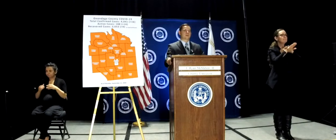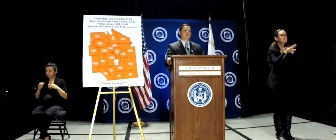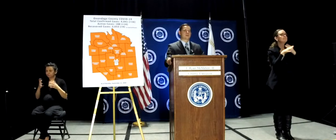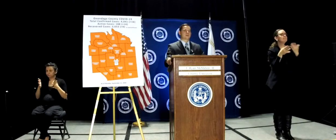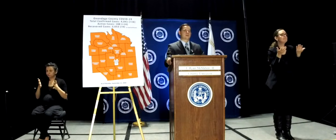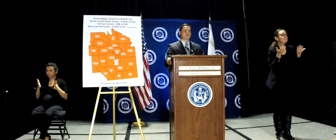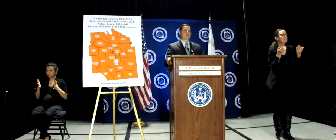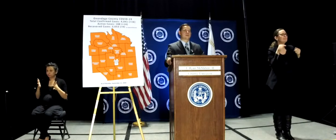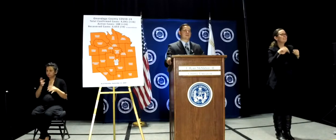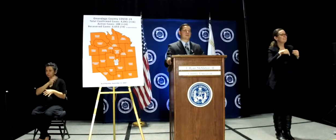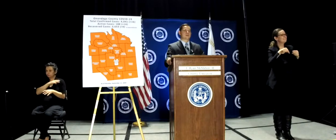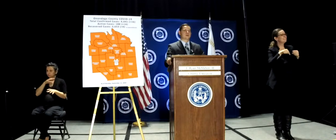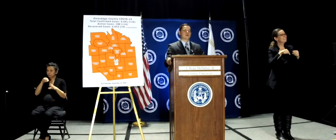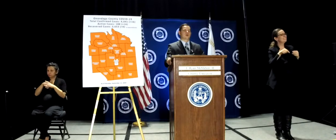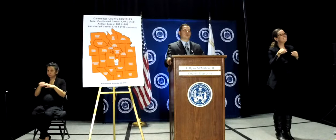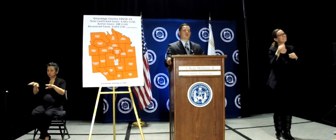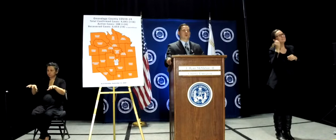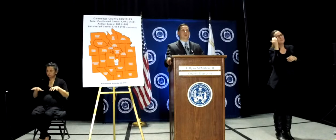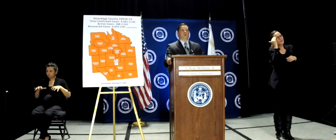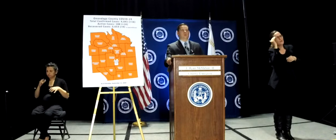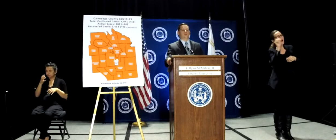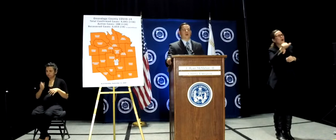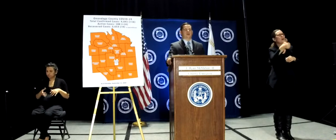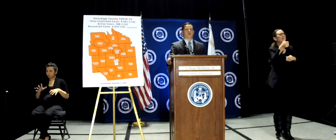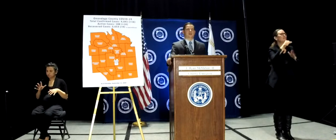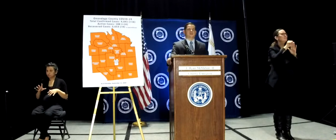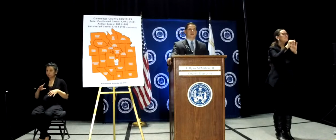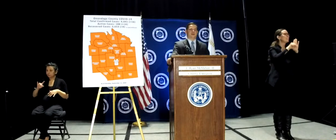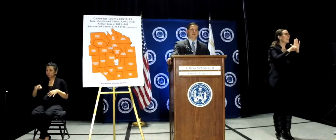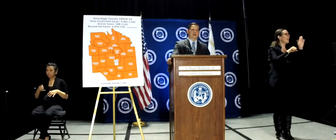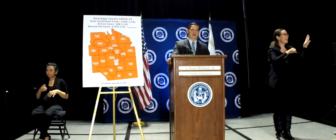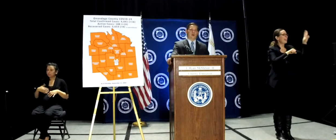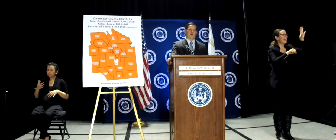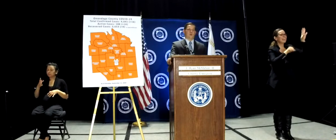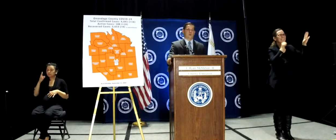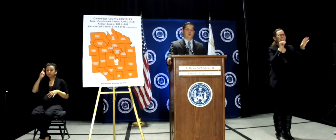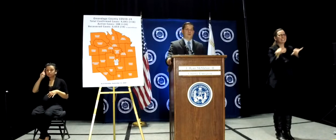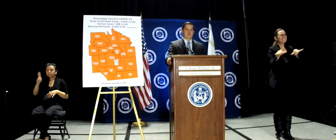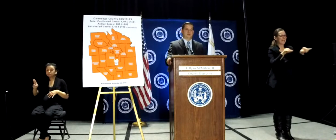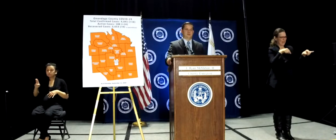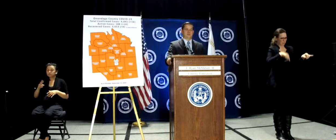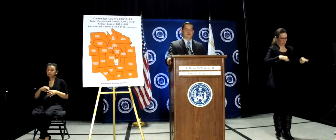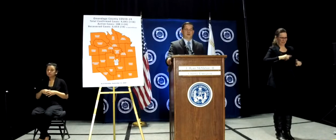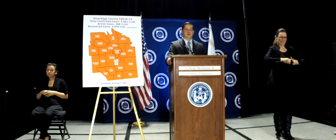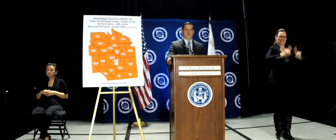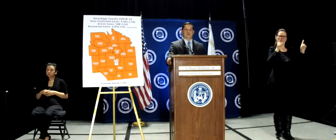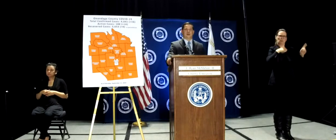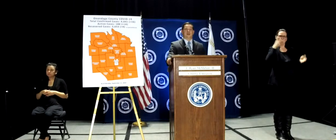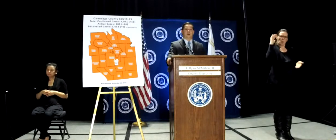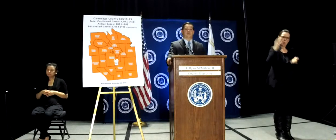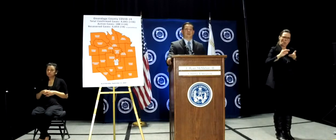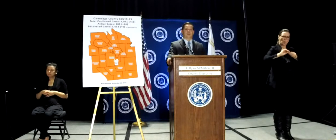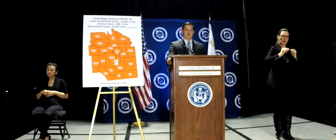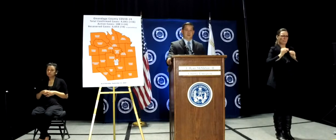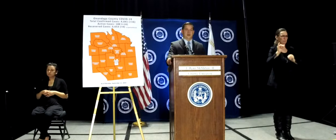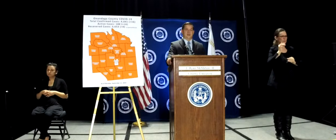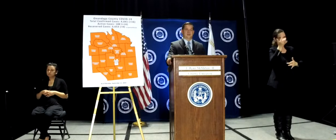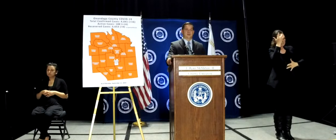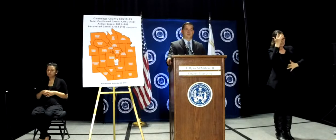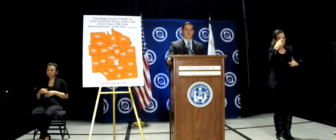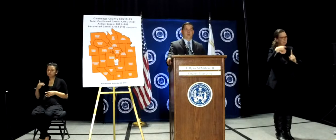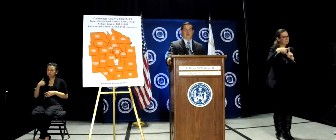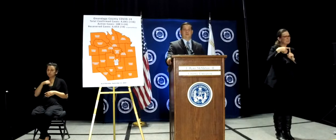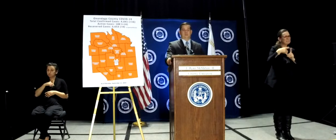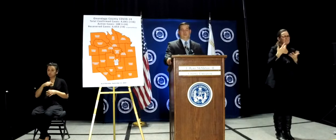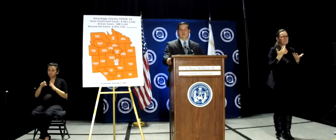can you say to them about possibly seeing a home game? So we're talking to the state, and I know in Syracuse there's a lot of Buffalo Bills fans